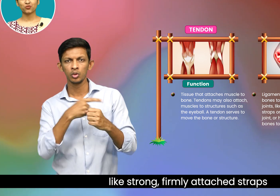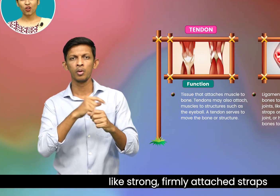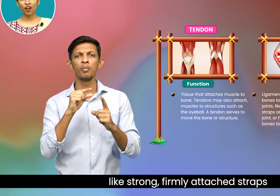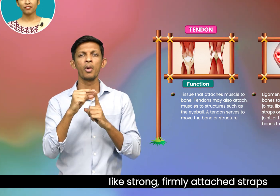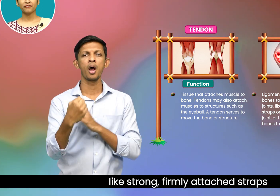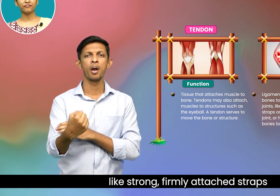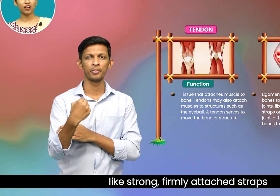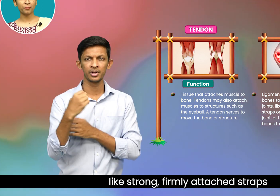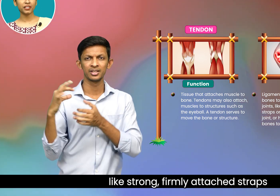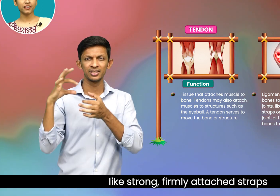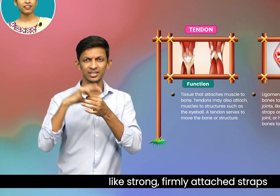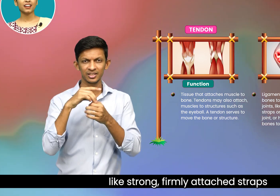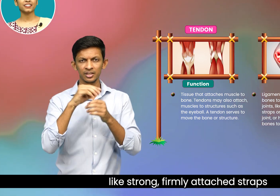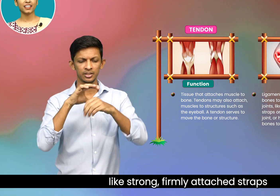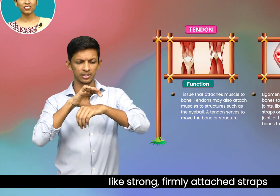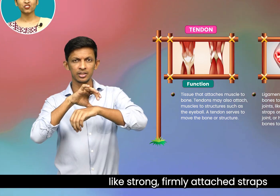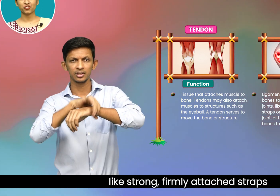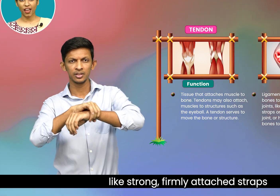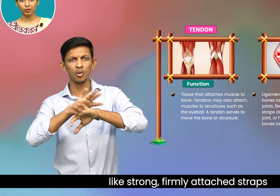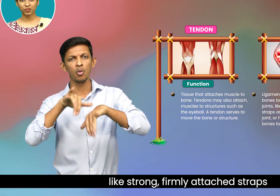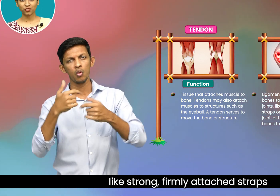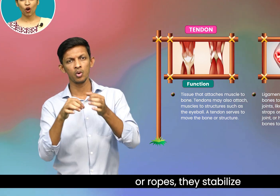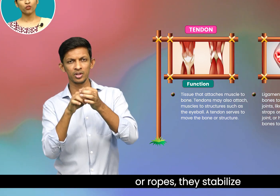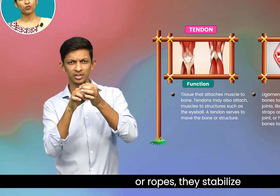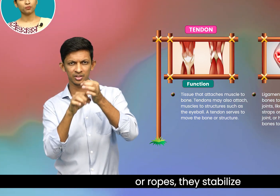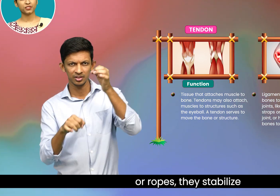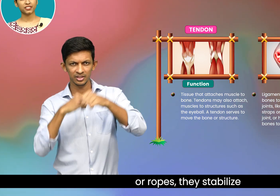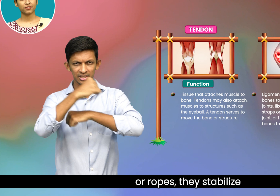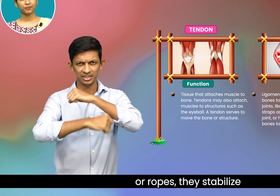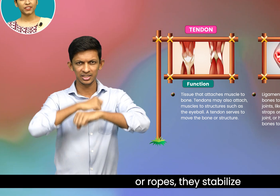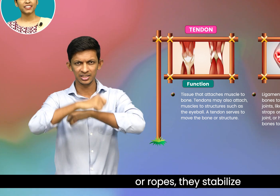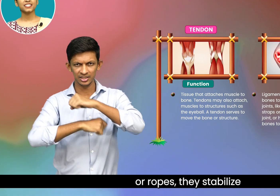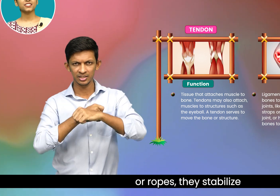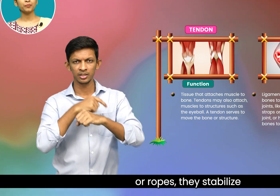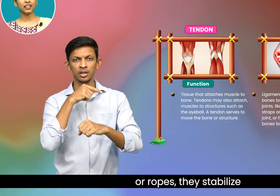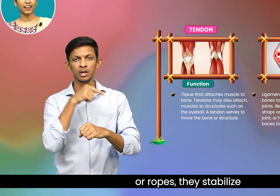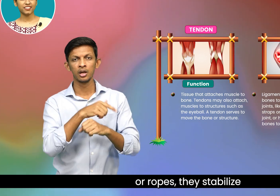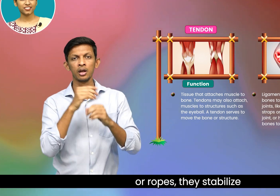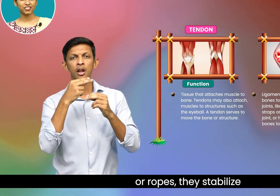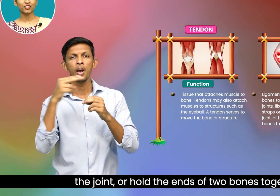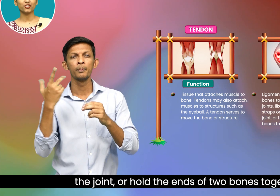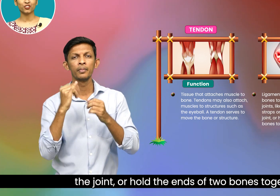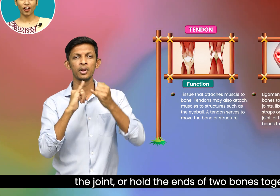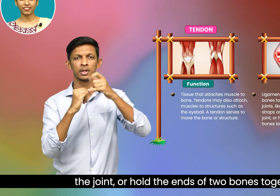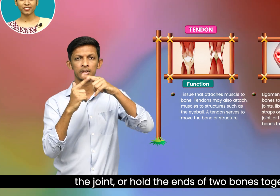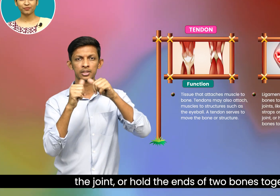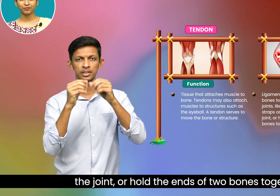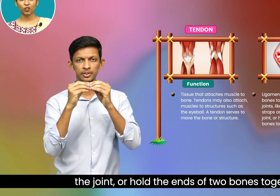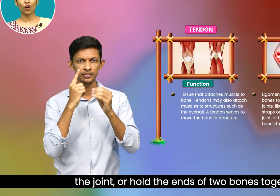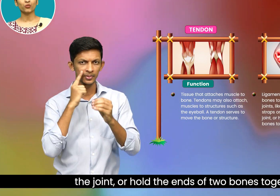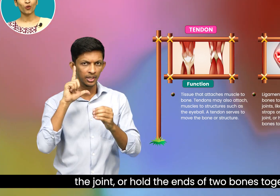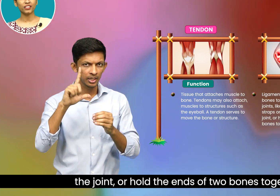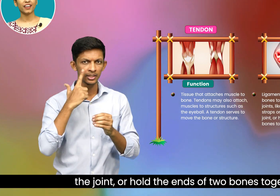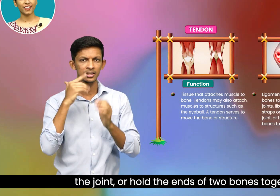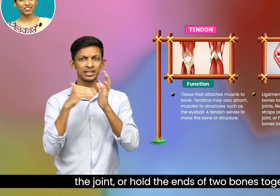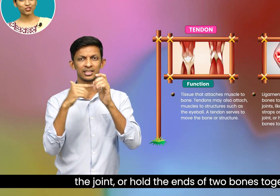Like strong, firmly attached straps or ropes, they stabilize the joint